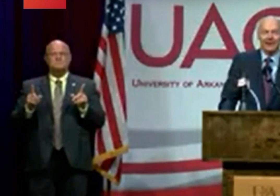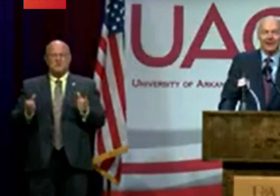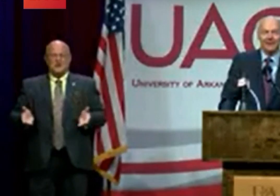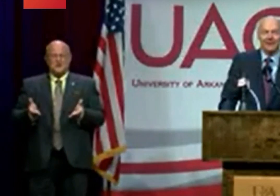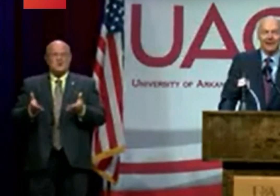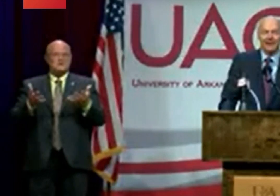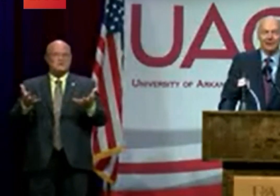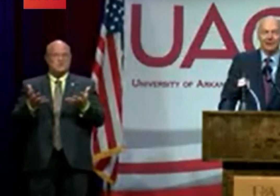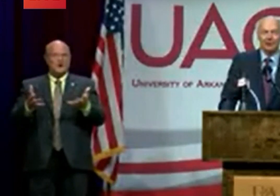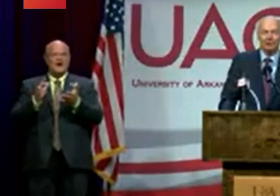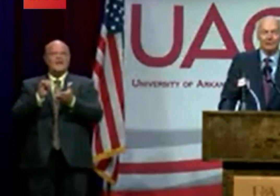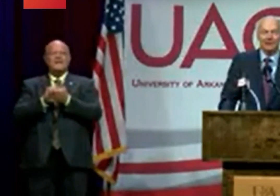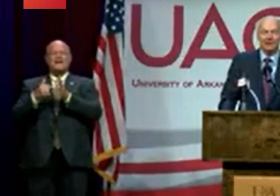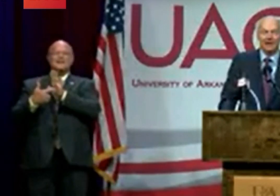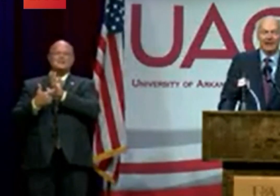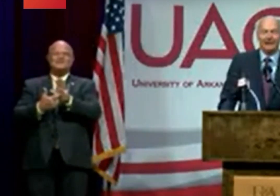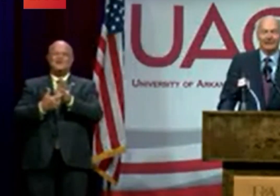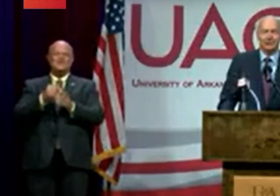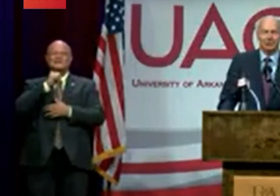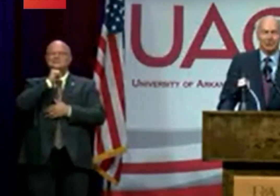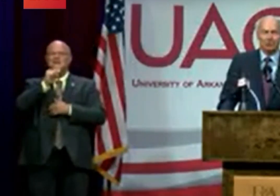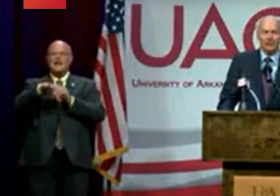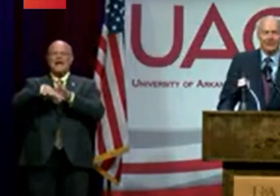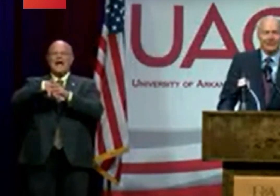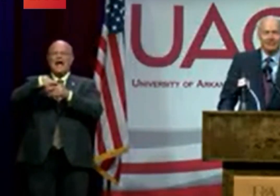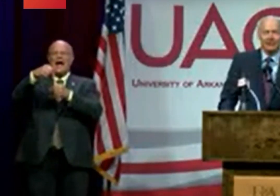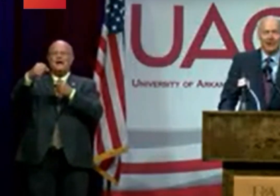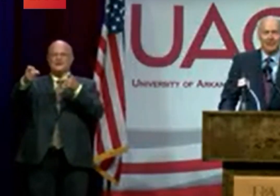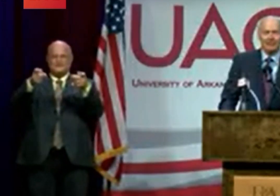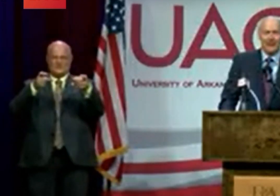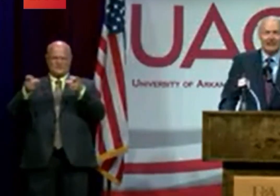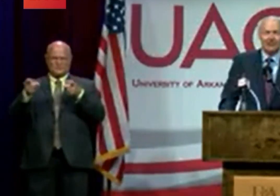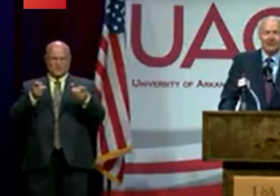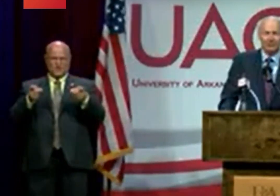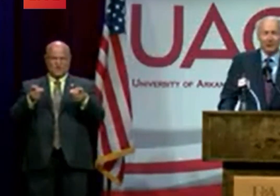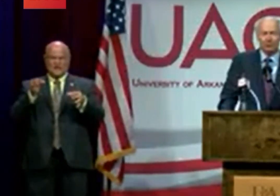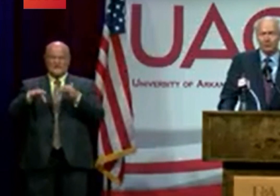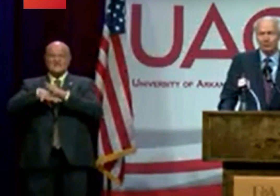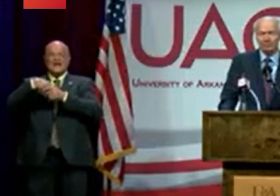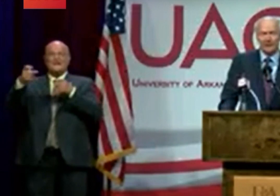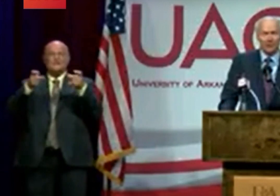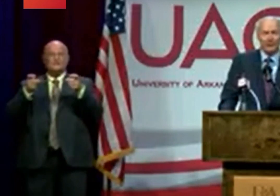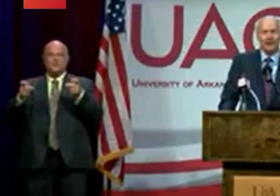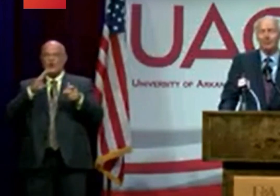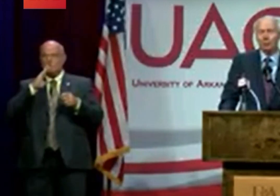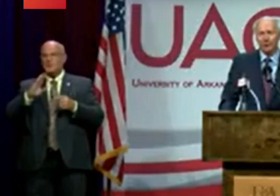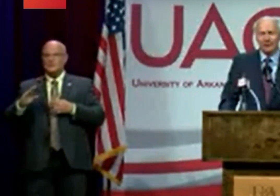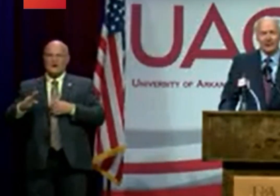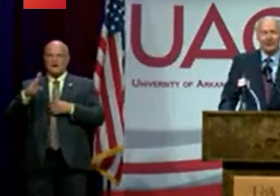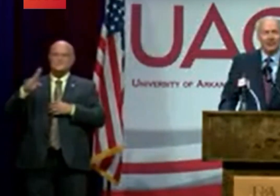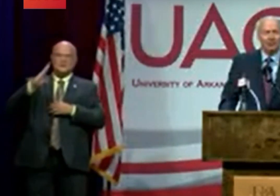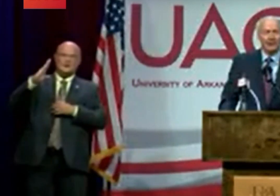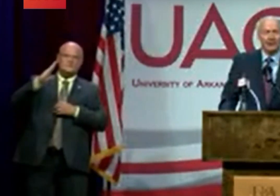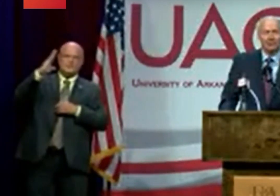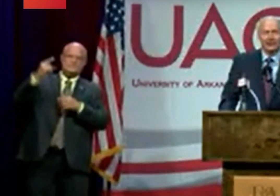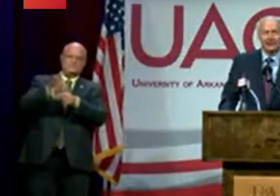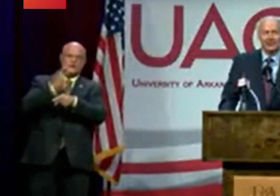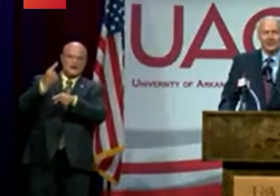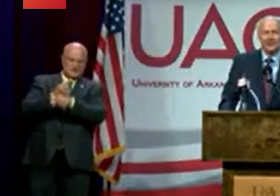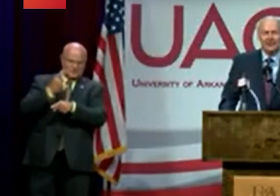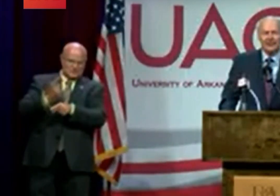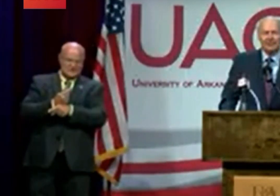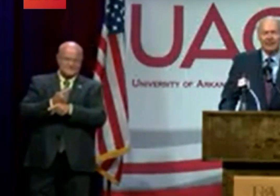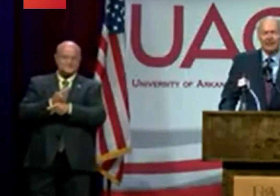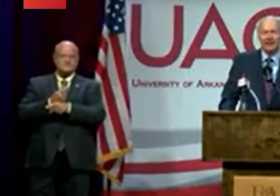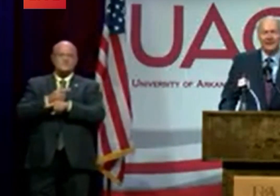encouraging thing is that it shows that it's not out of control, because if it's out of control, you would be going upward on a regular